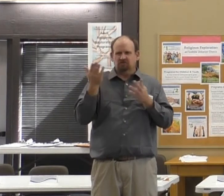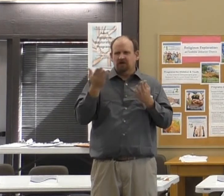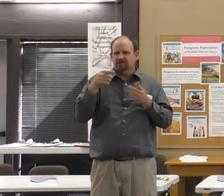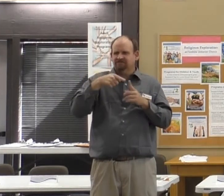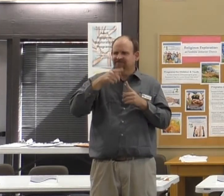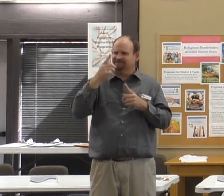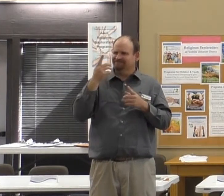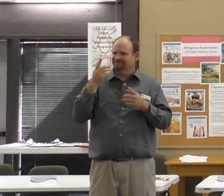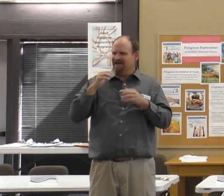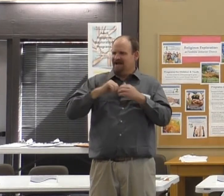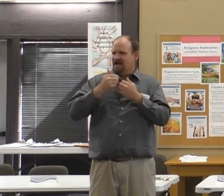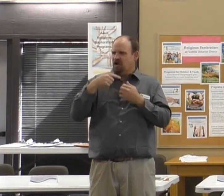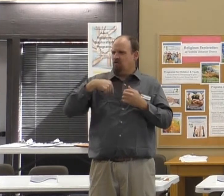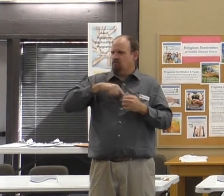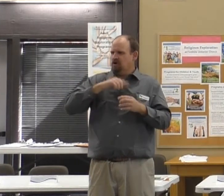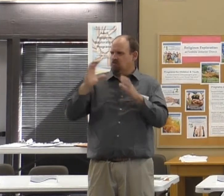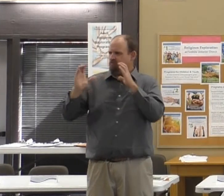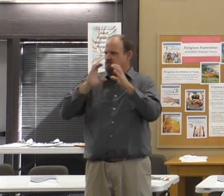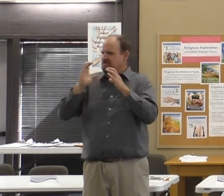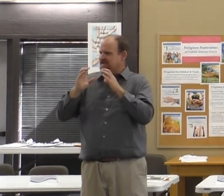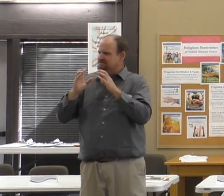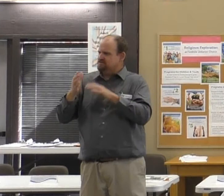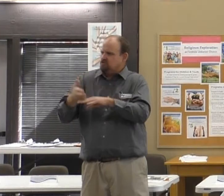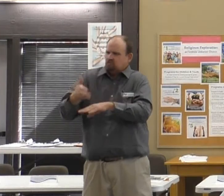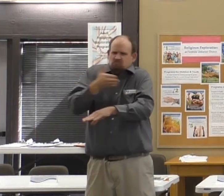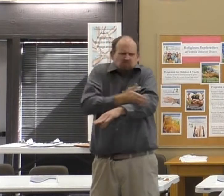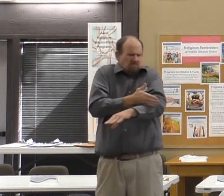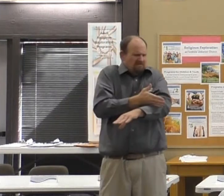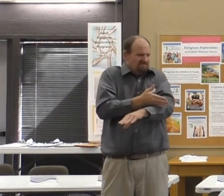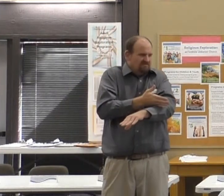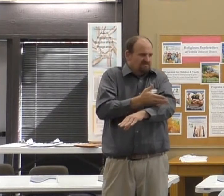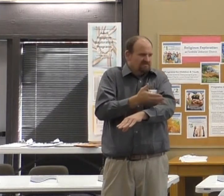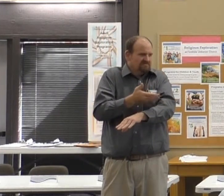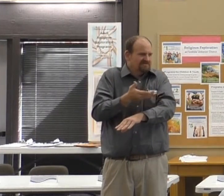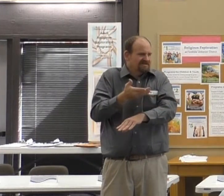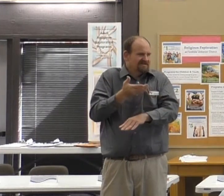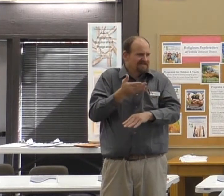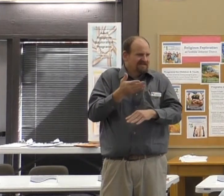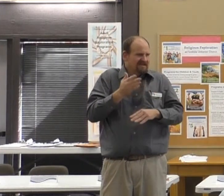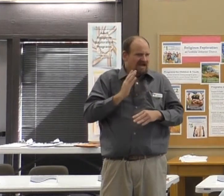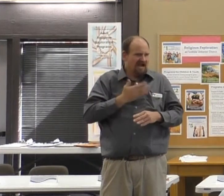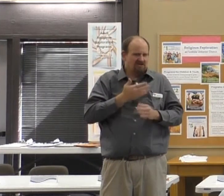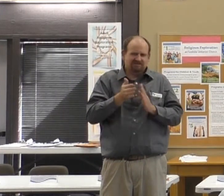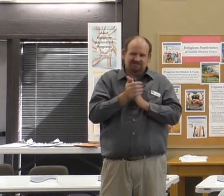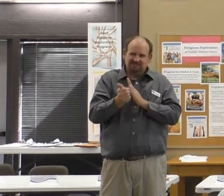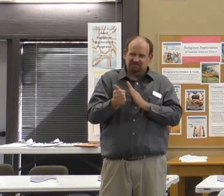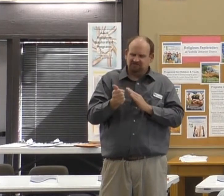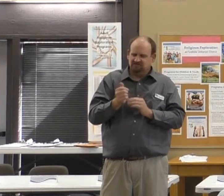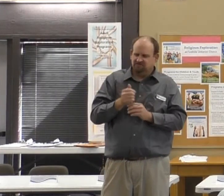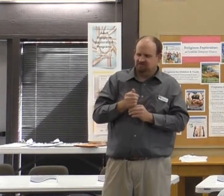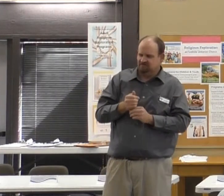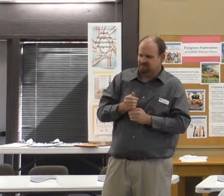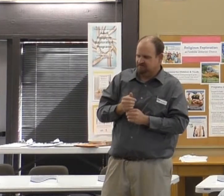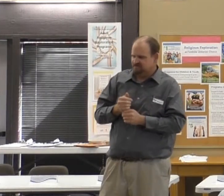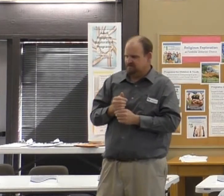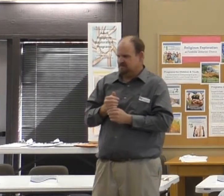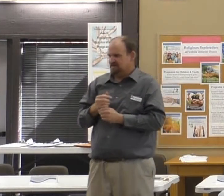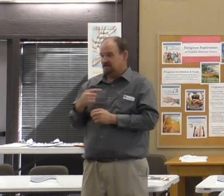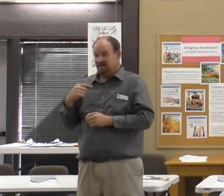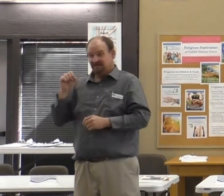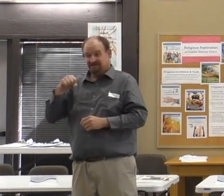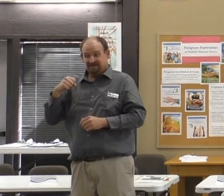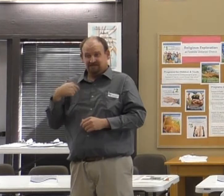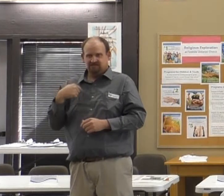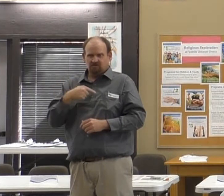It's not like putting up a wall or a barrier in between deaf and hearing people. We're just looking at communication